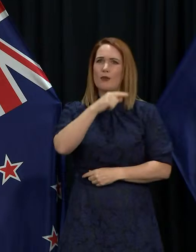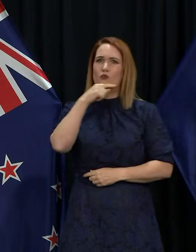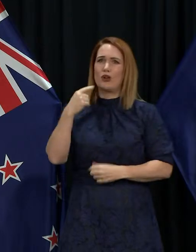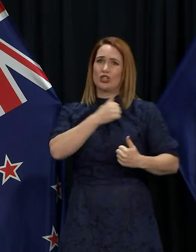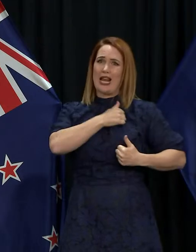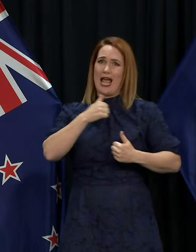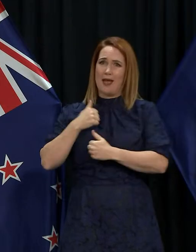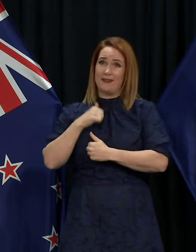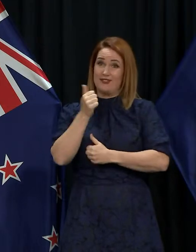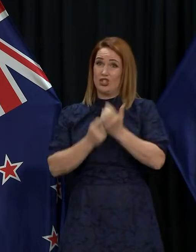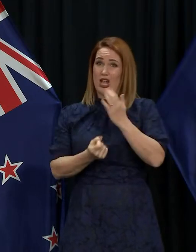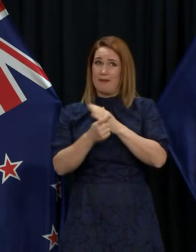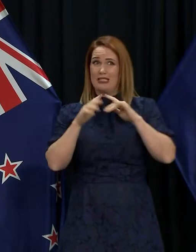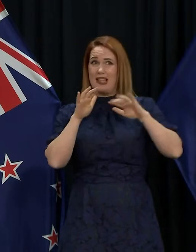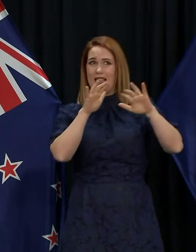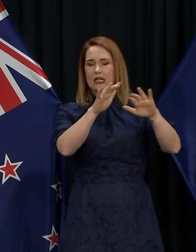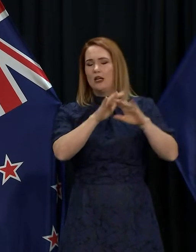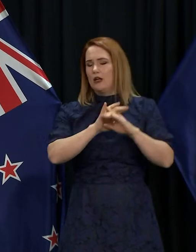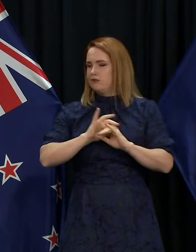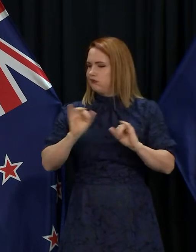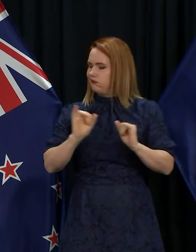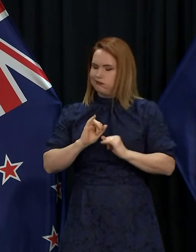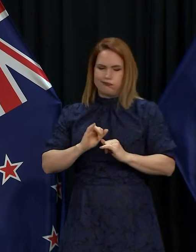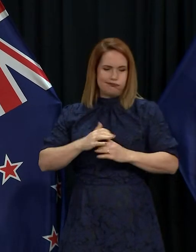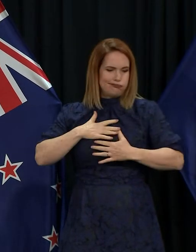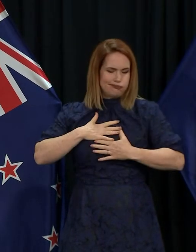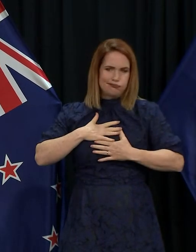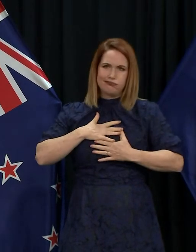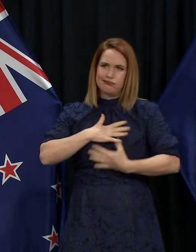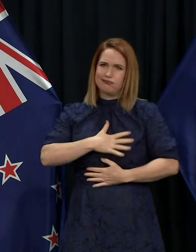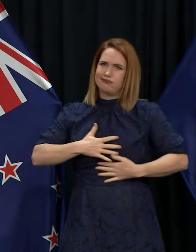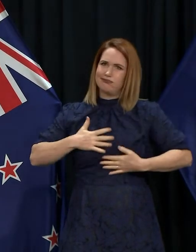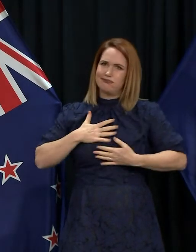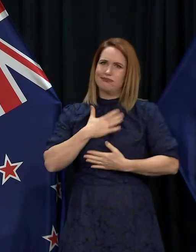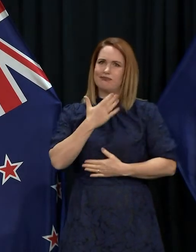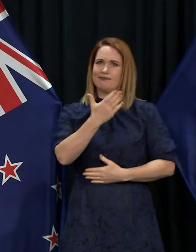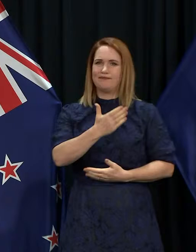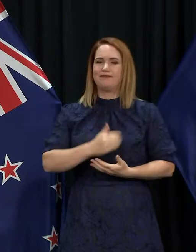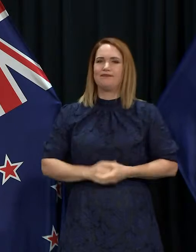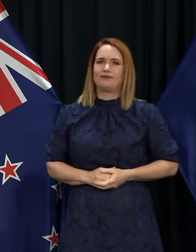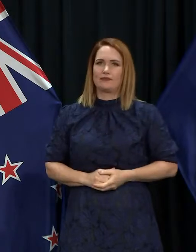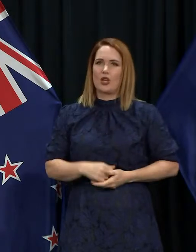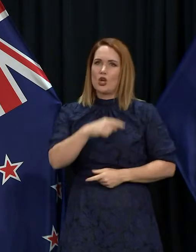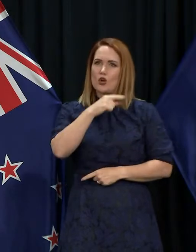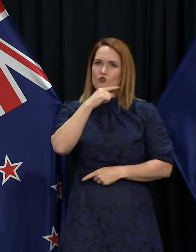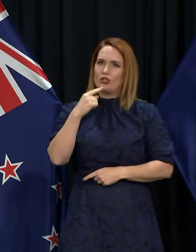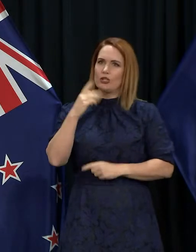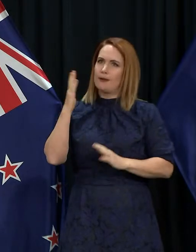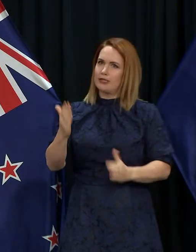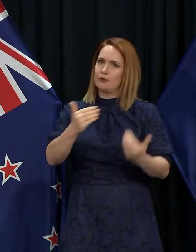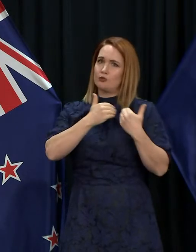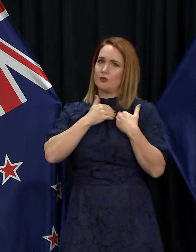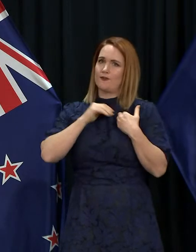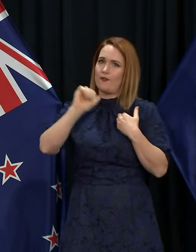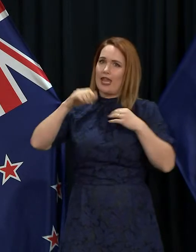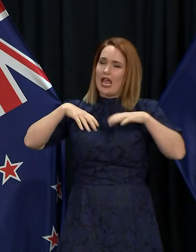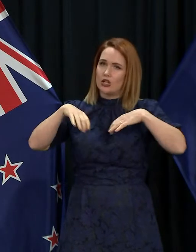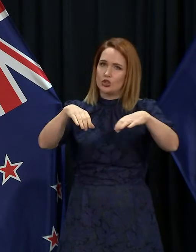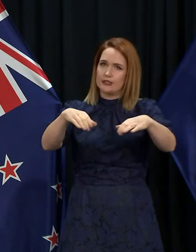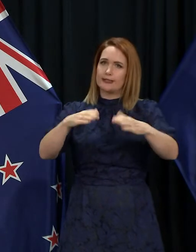troops is beyond reprehensible. Russia must answer to the world for what they've